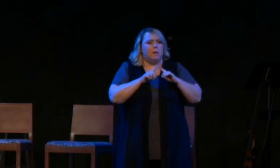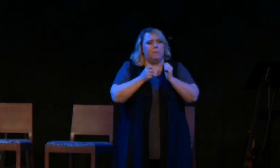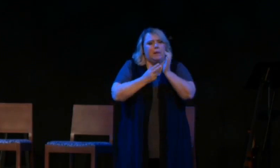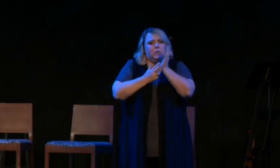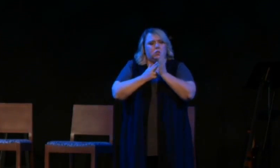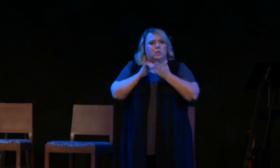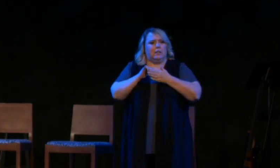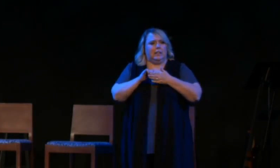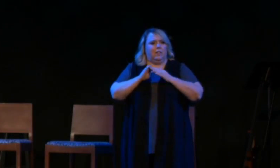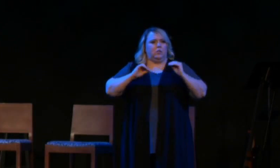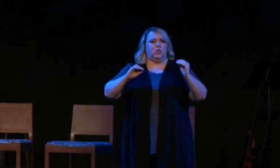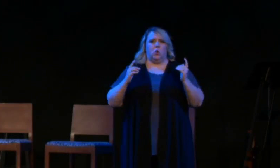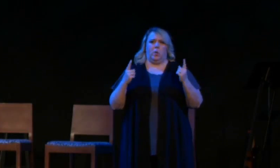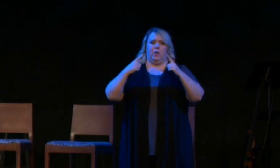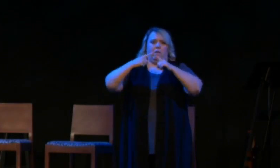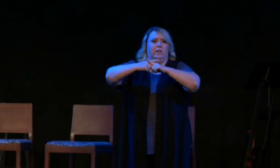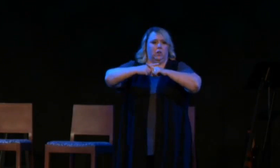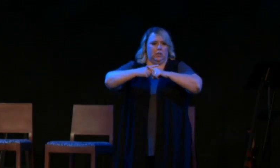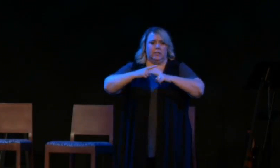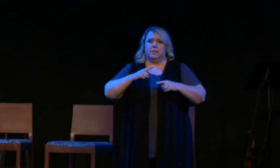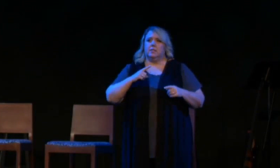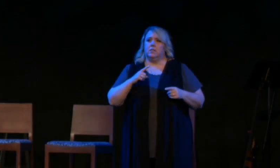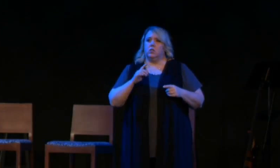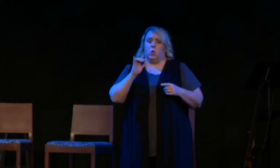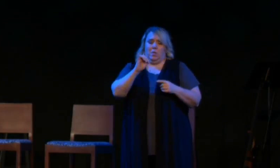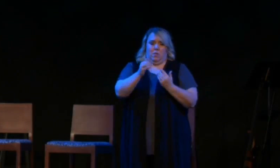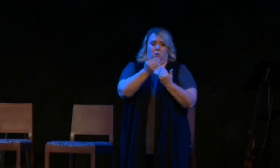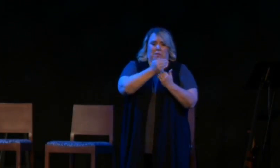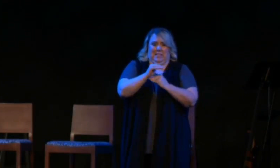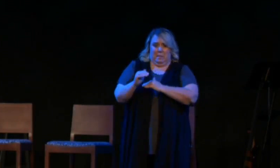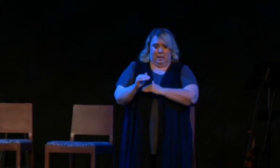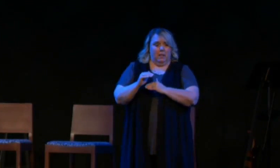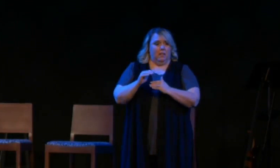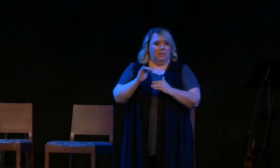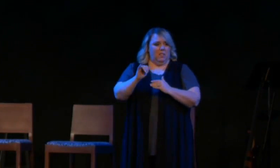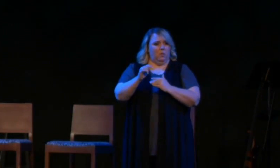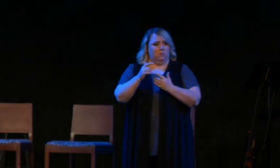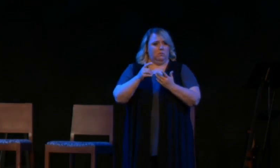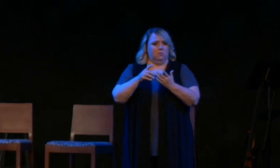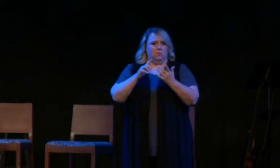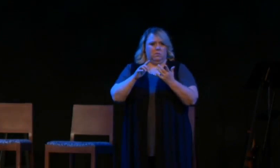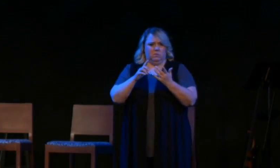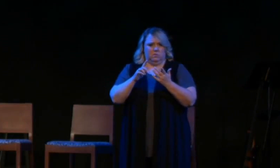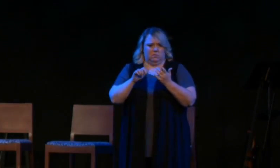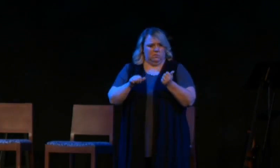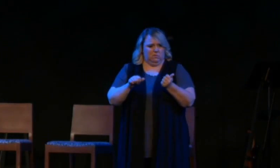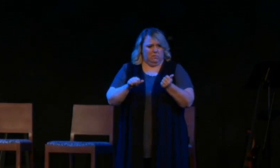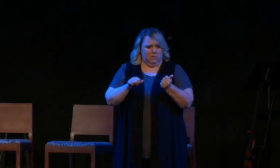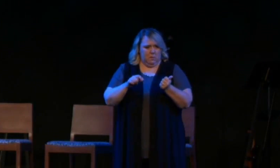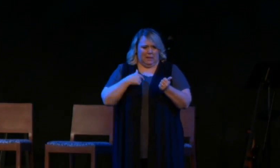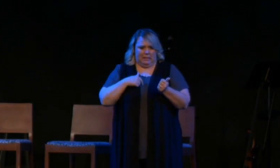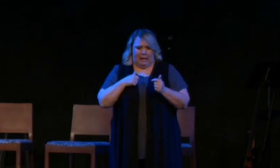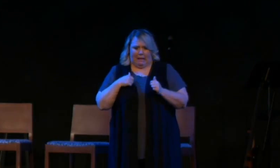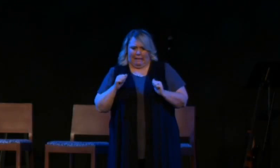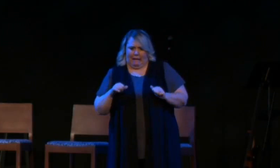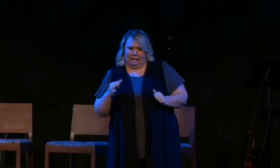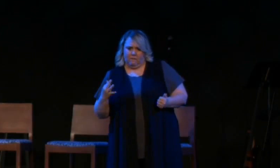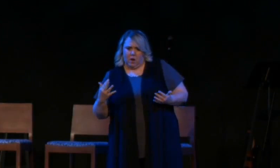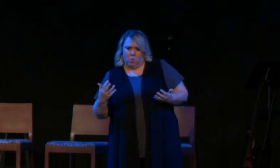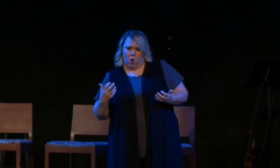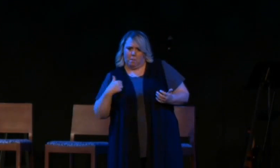that there's non-interference. So in addition to taking away the prohibition, which you do the math and say, well, if the prohibition isn't there, that means I could do that if I want